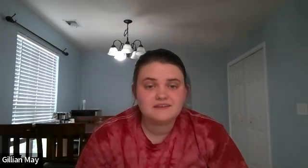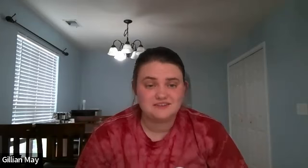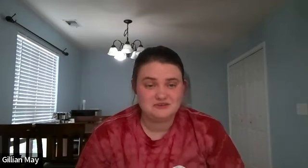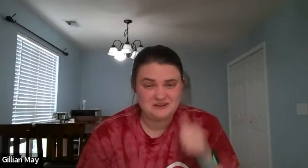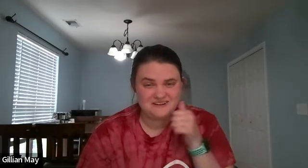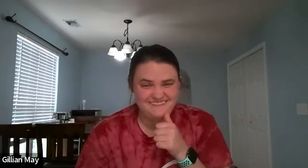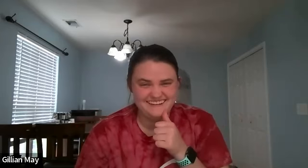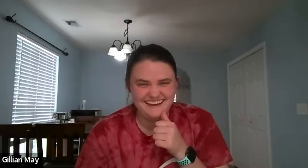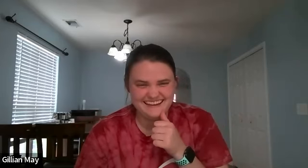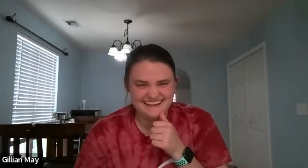You a girl?